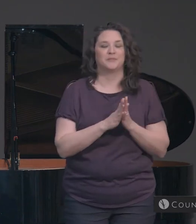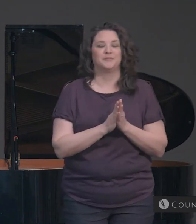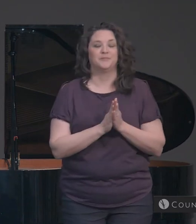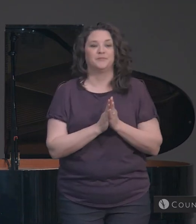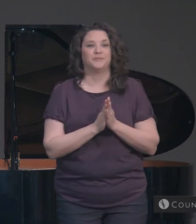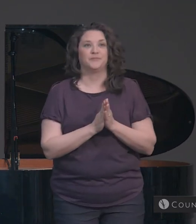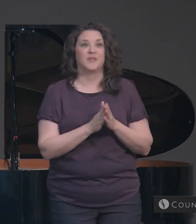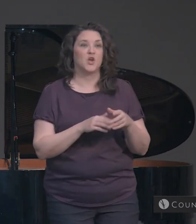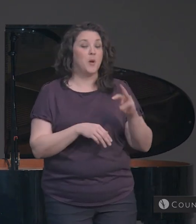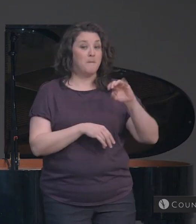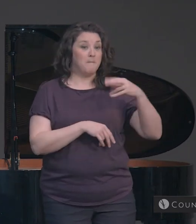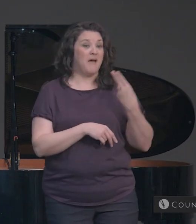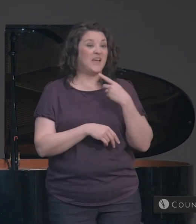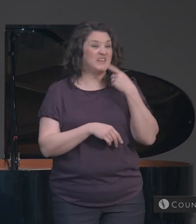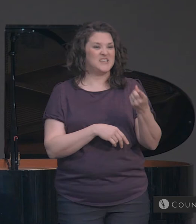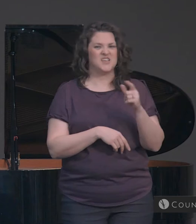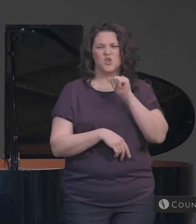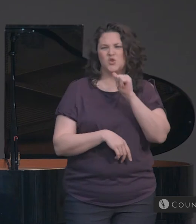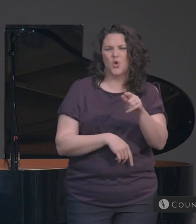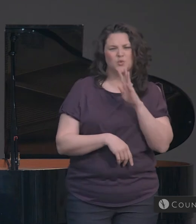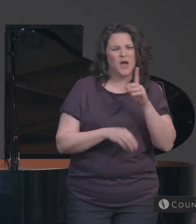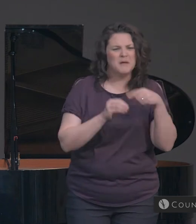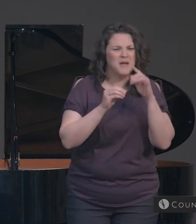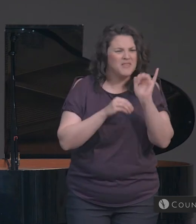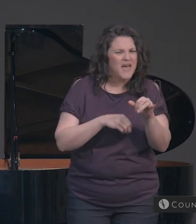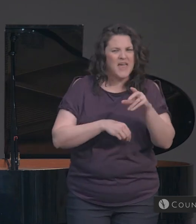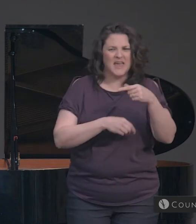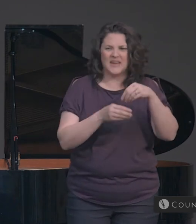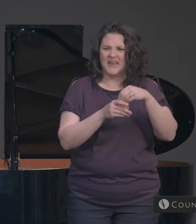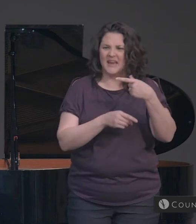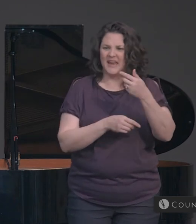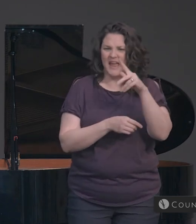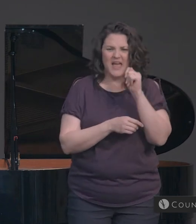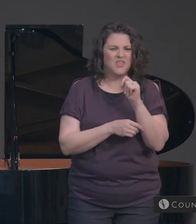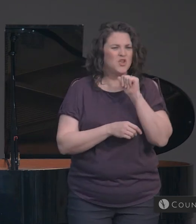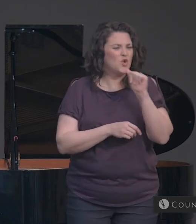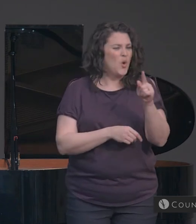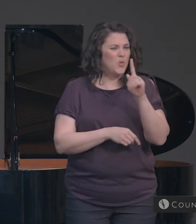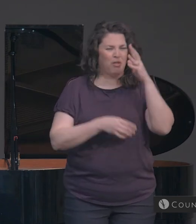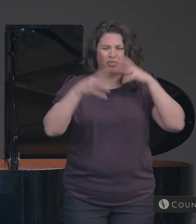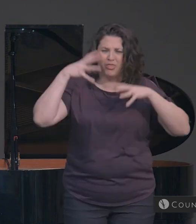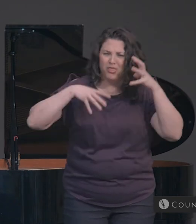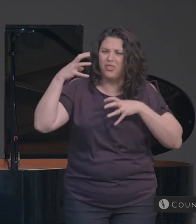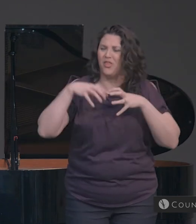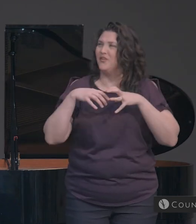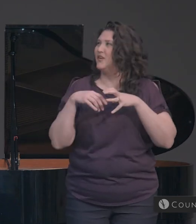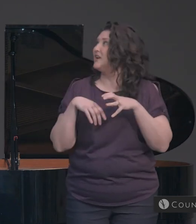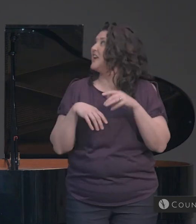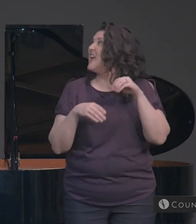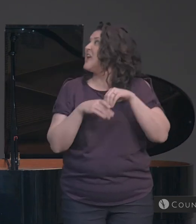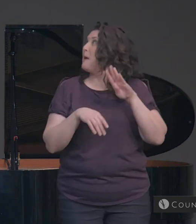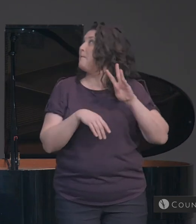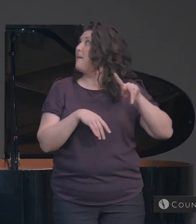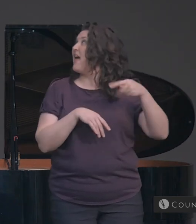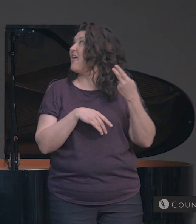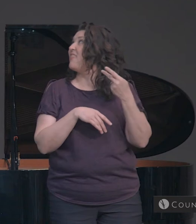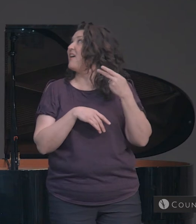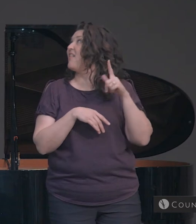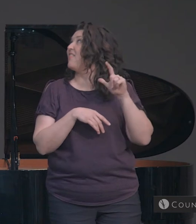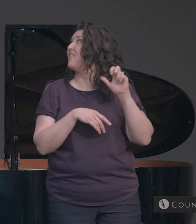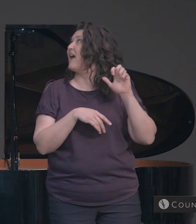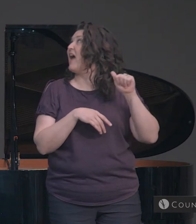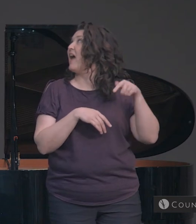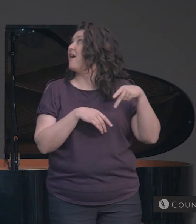He says, tell it not in Gath, weep not at all. In Beth Laphra, roll yourselves